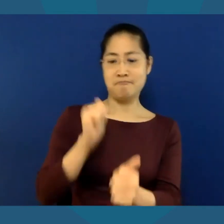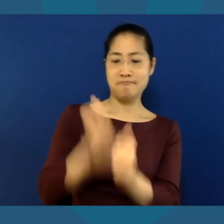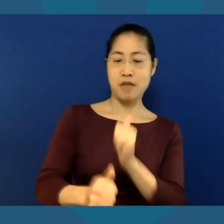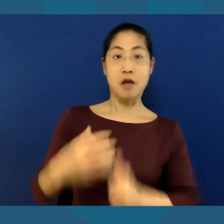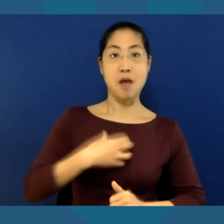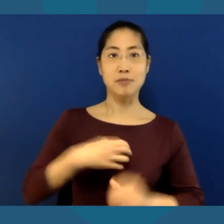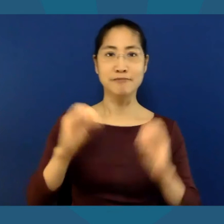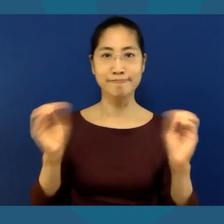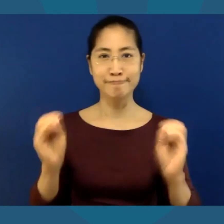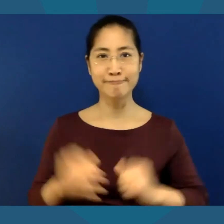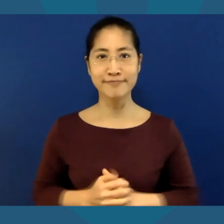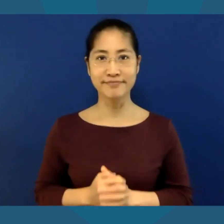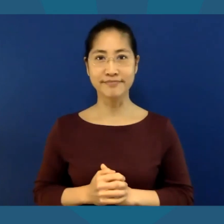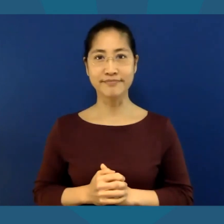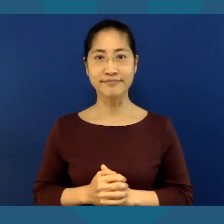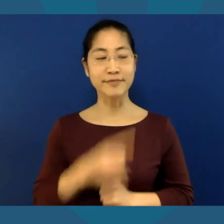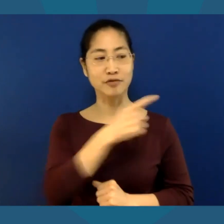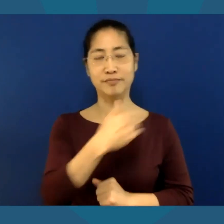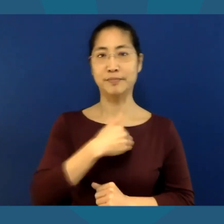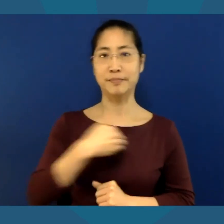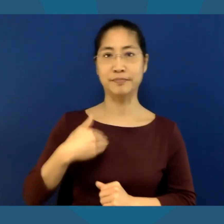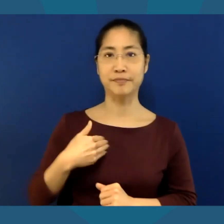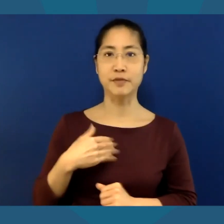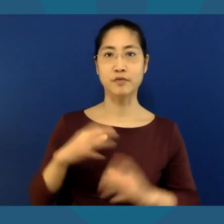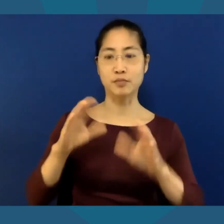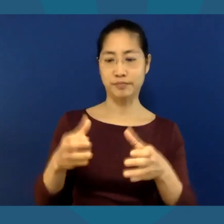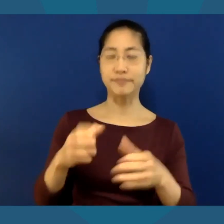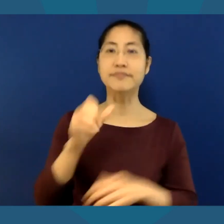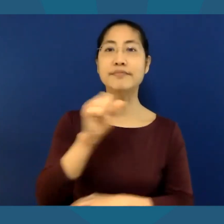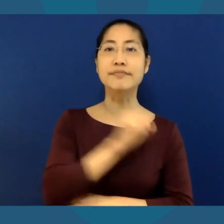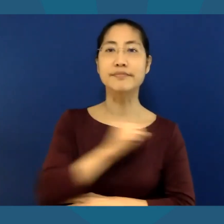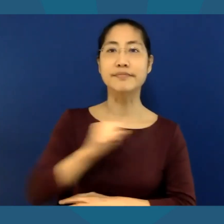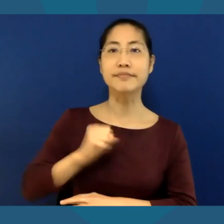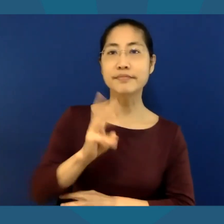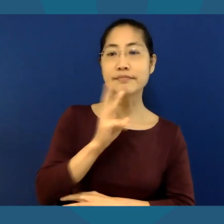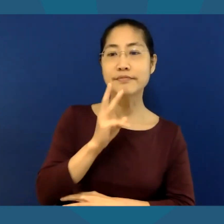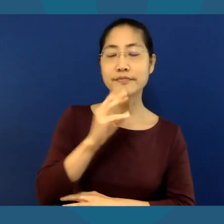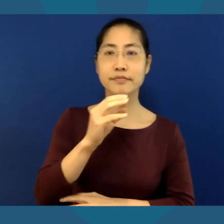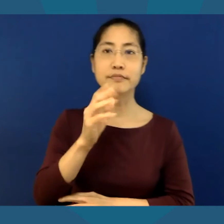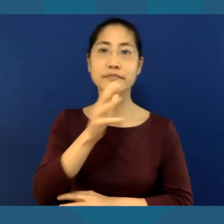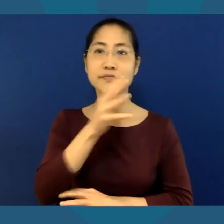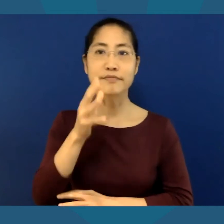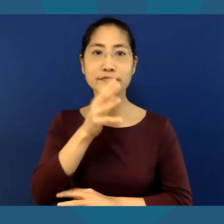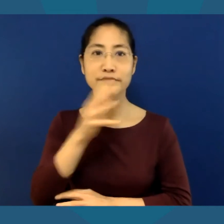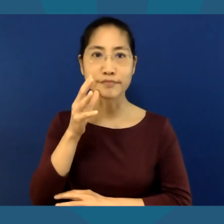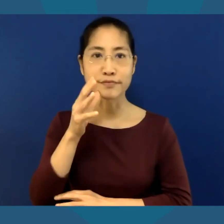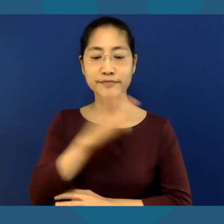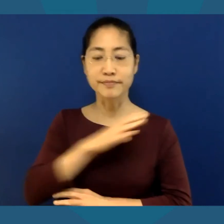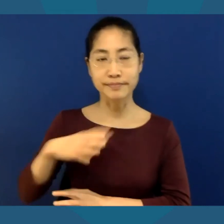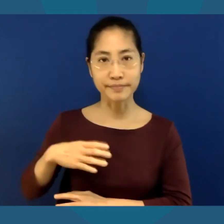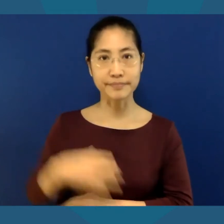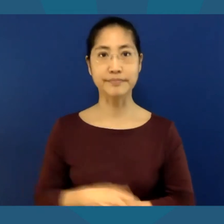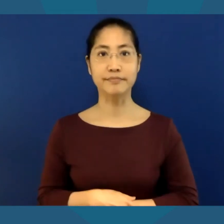As a member of the Senate Water and Agriculture Committee, she was involved